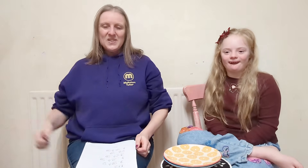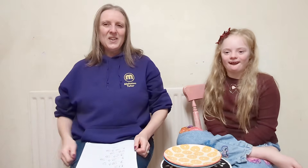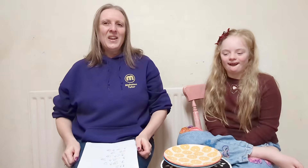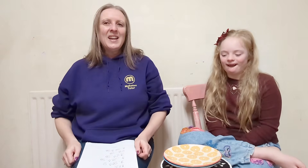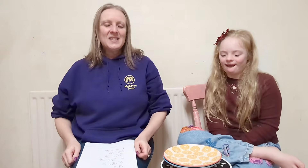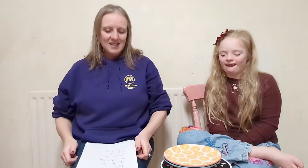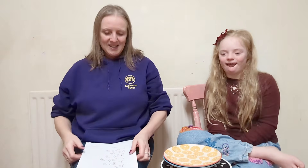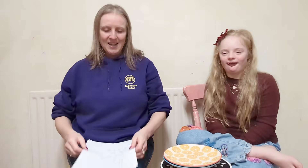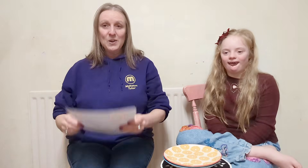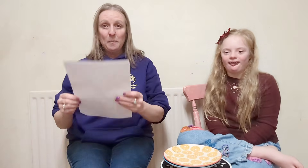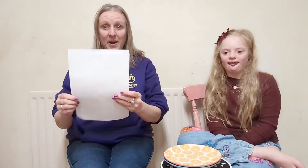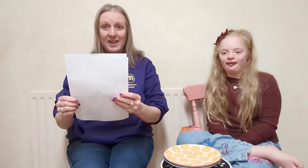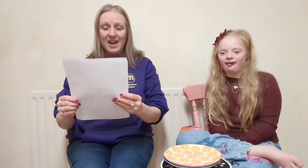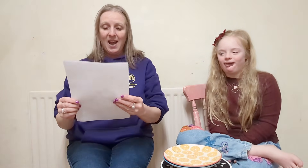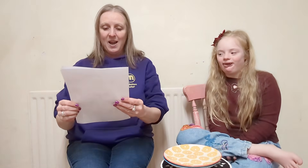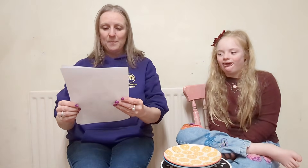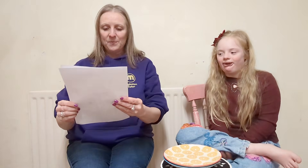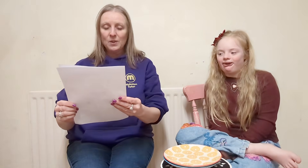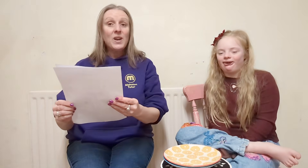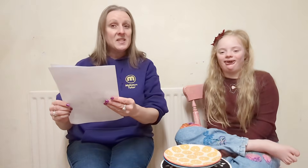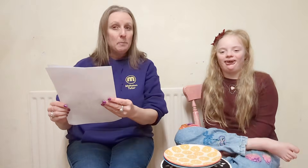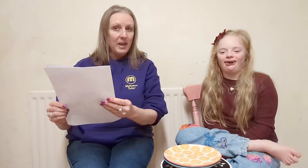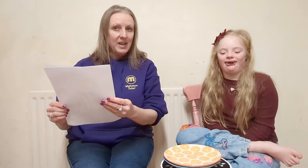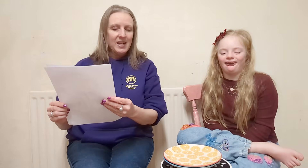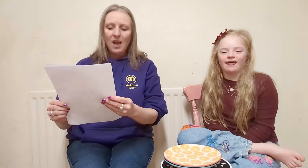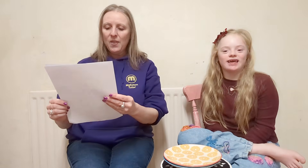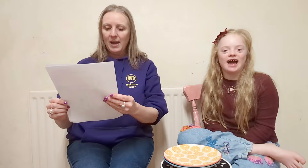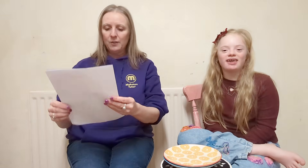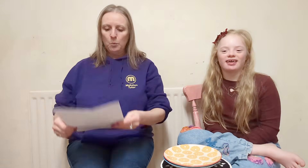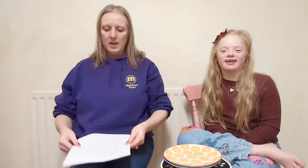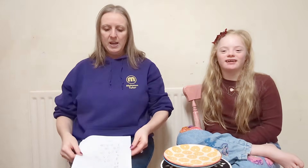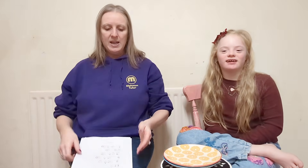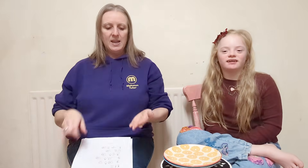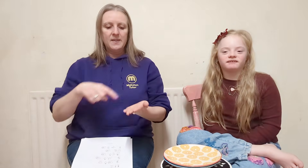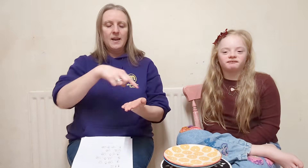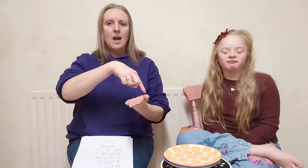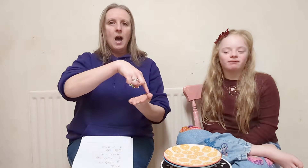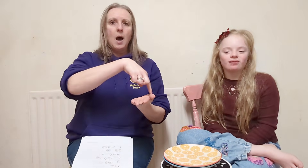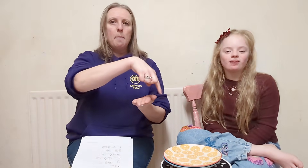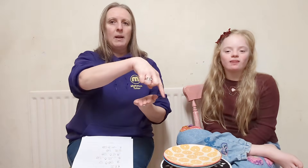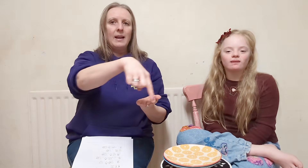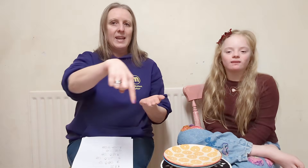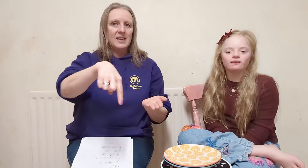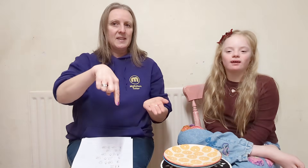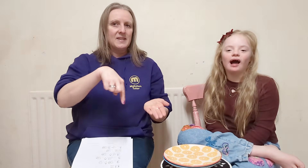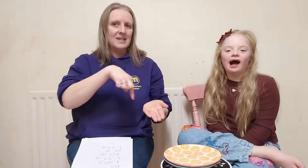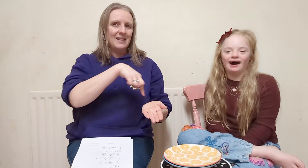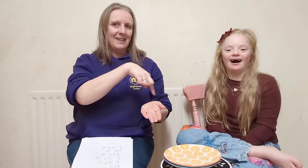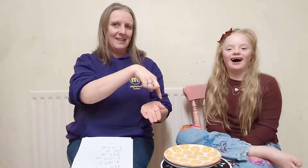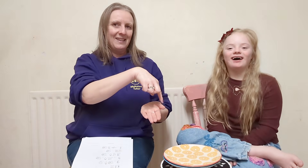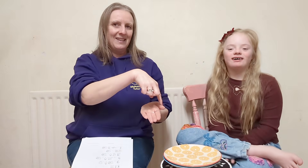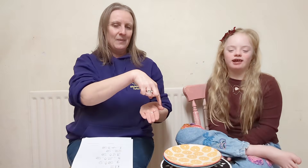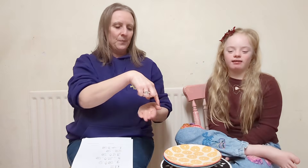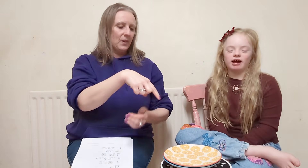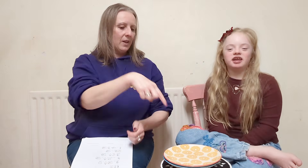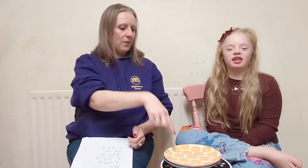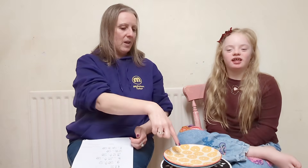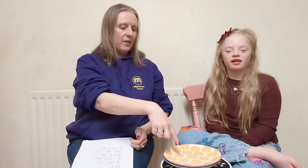So next it says on my recipe that we need a plate. Okay, so there's